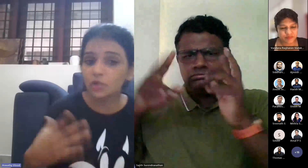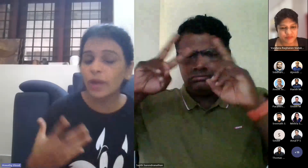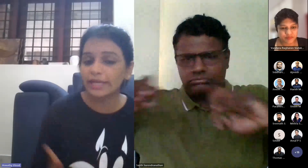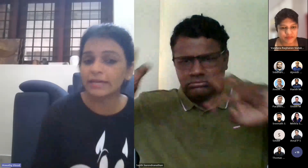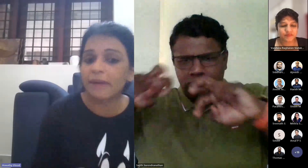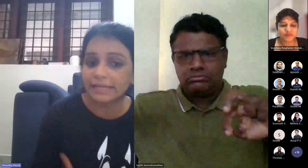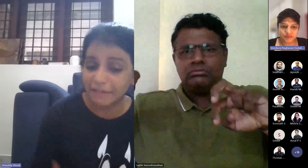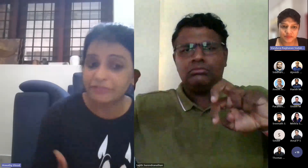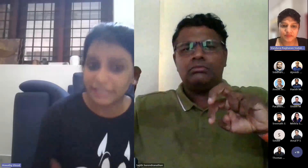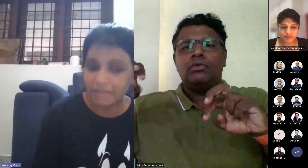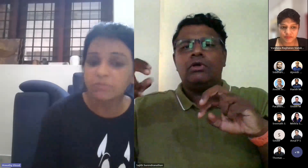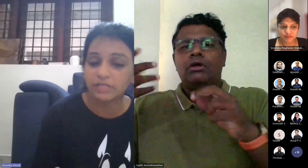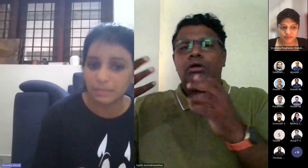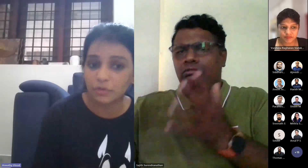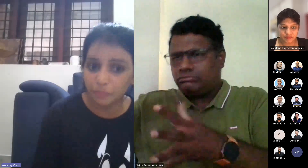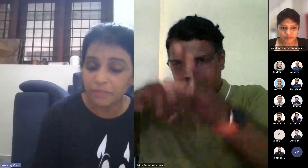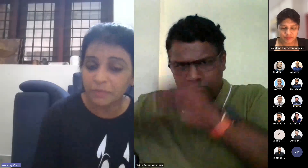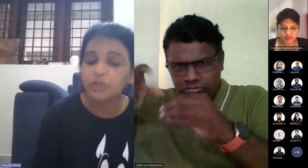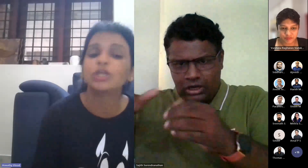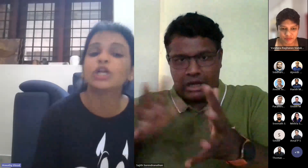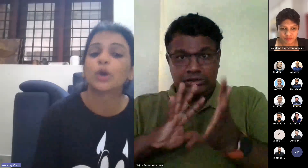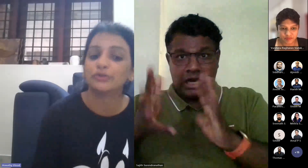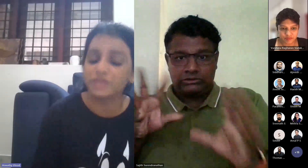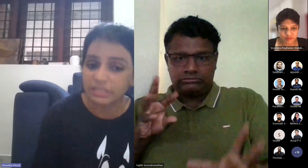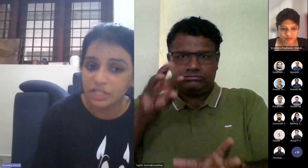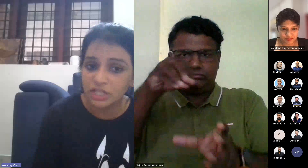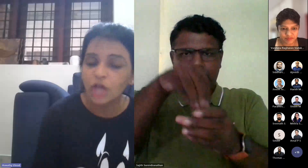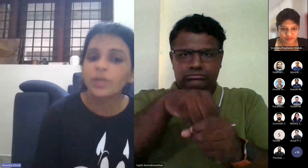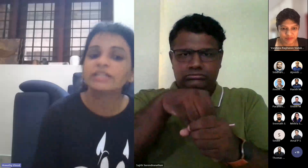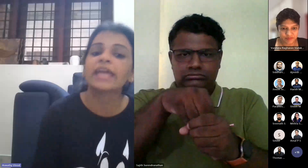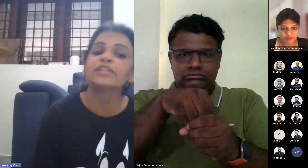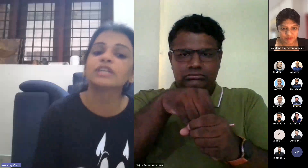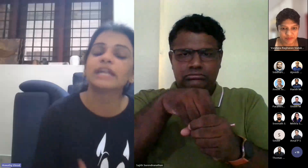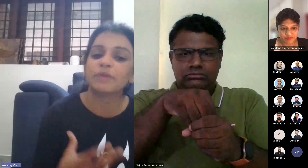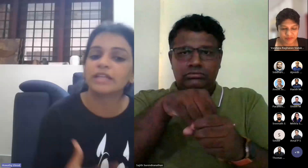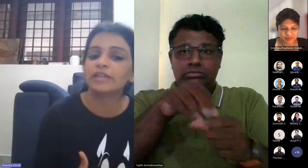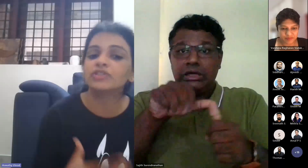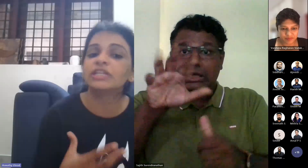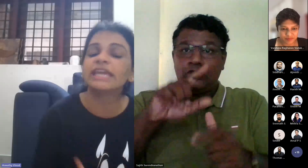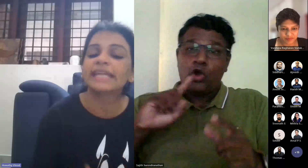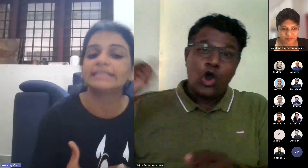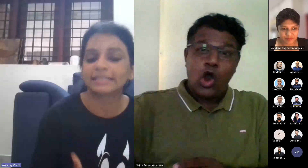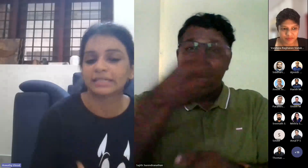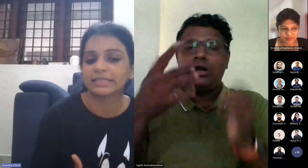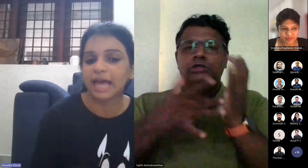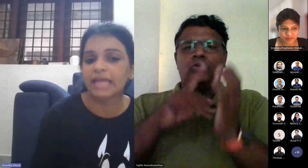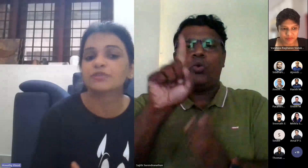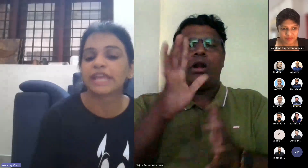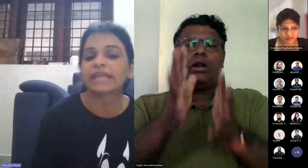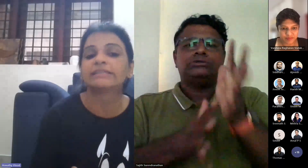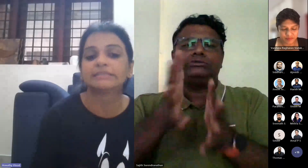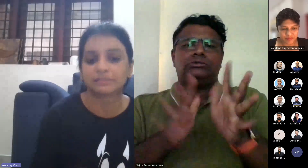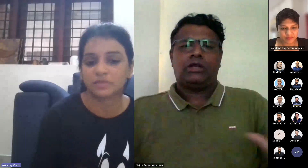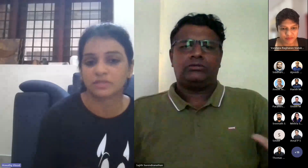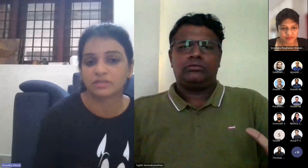It's a new idea by a deaf team of people. We're doing a lot of research. We are trying to create signs